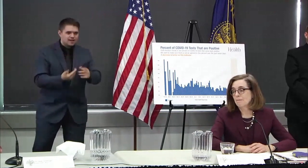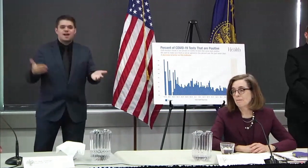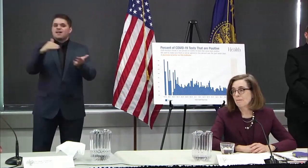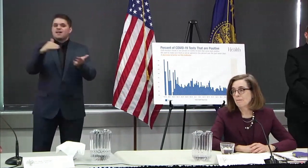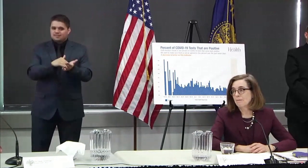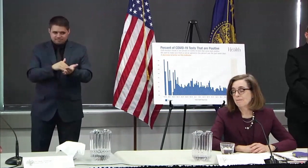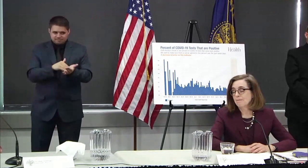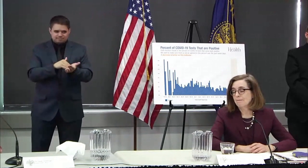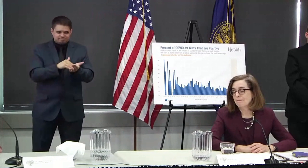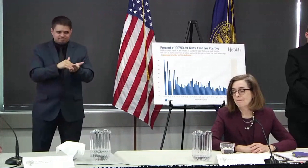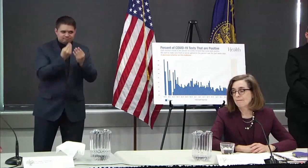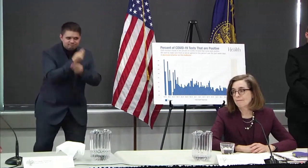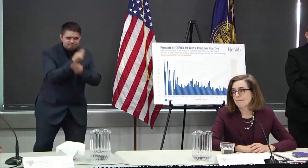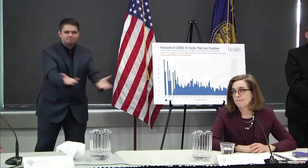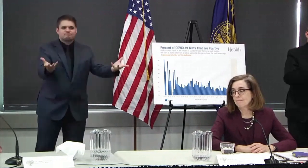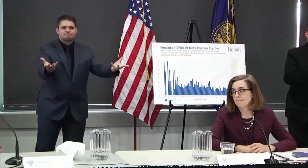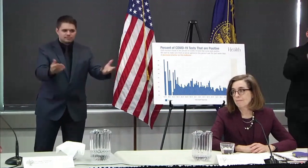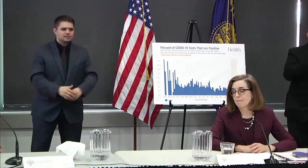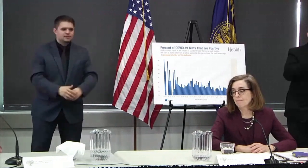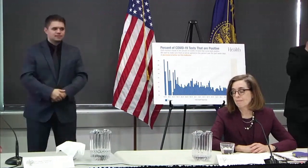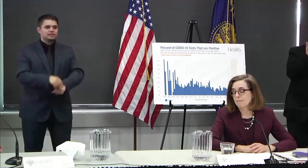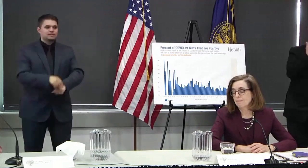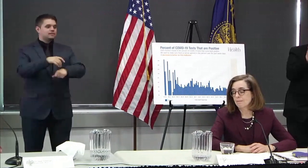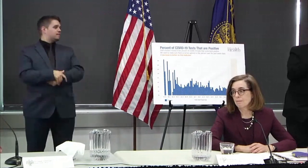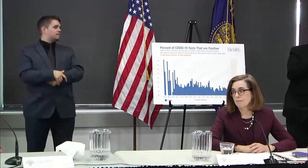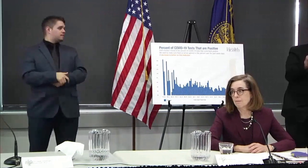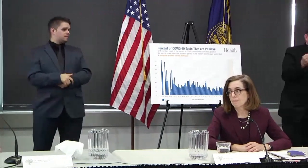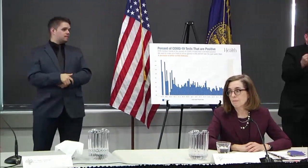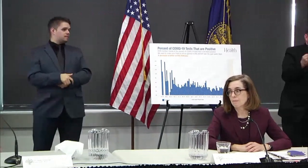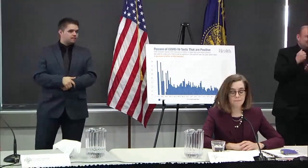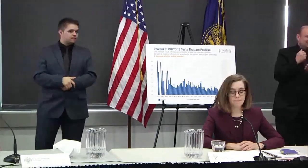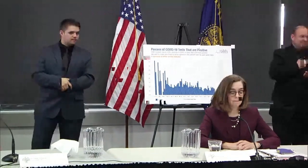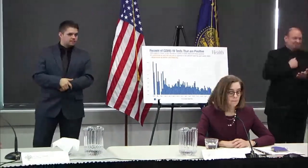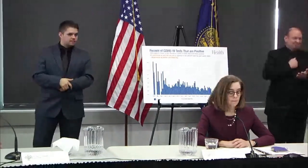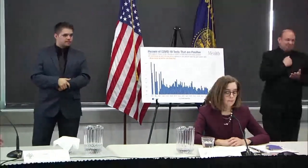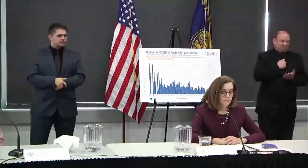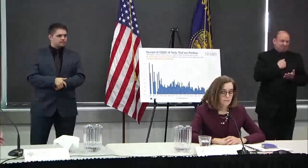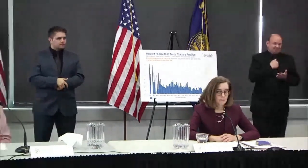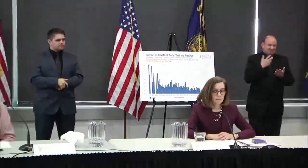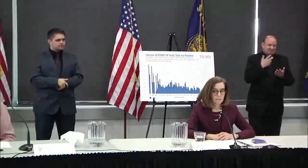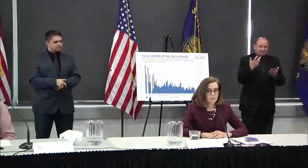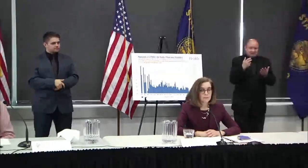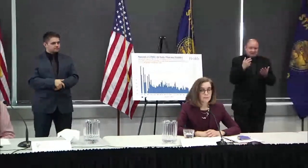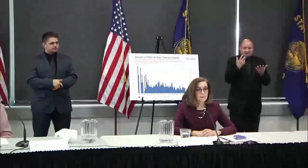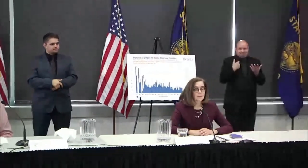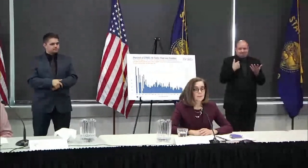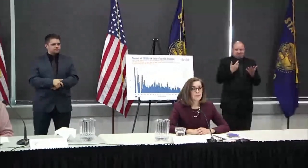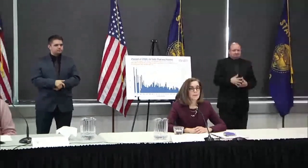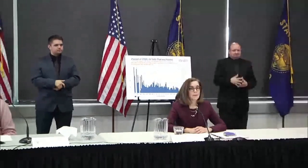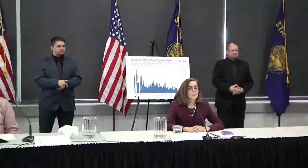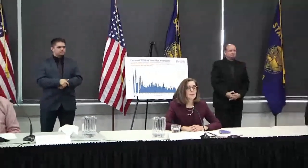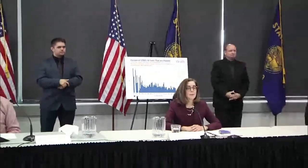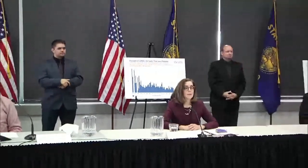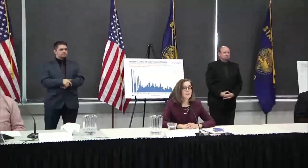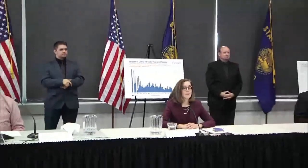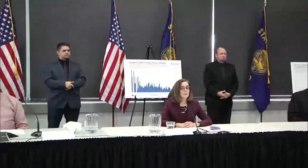Thanks, everyone. That's all the time we have for questions today. Apologies again for the technical difficulties. If you have trouble